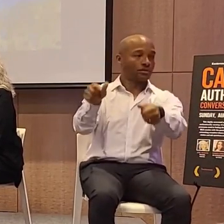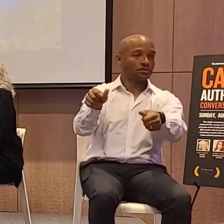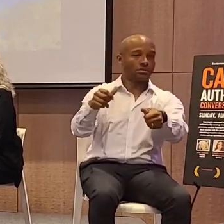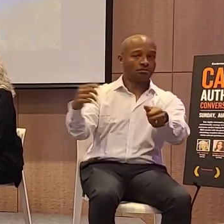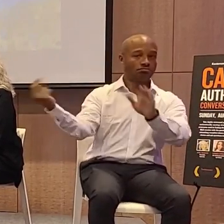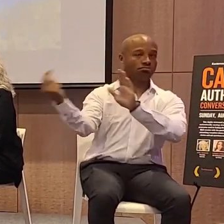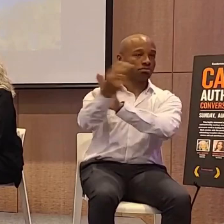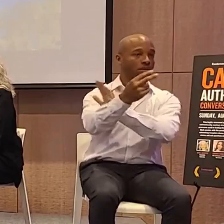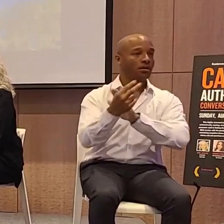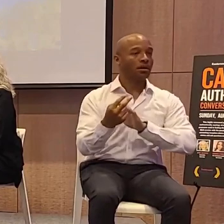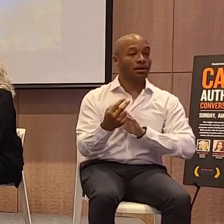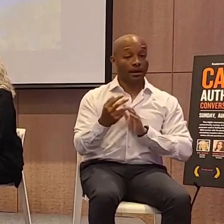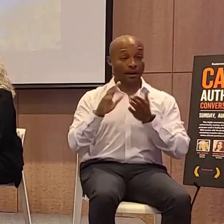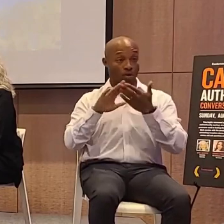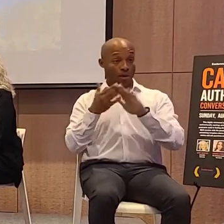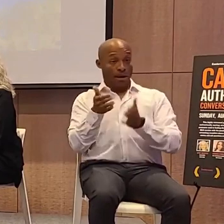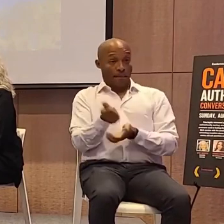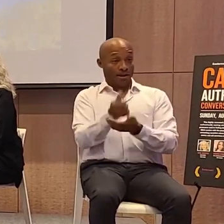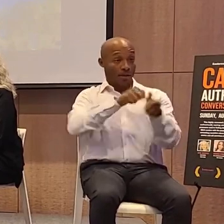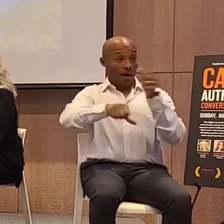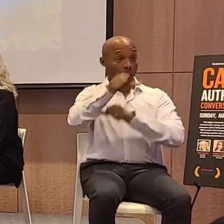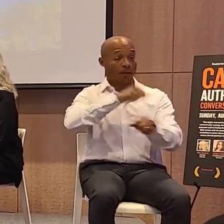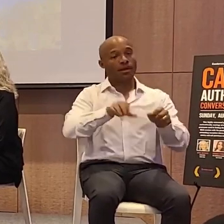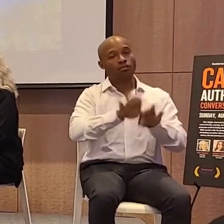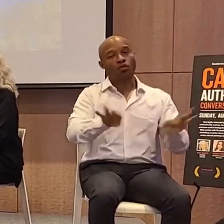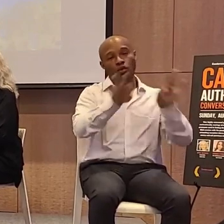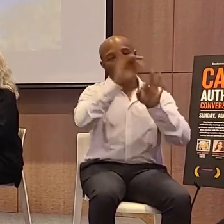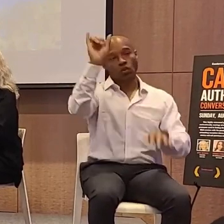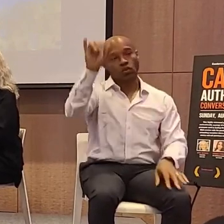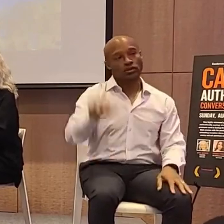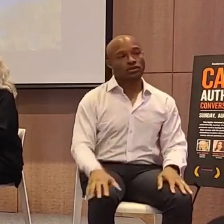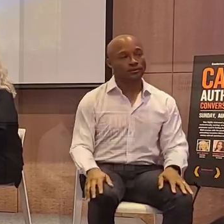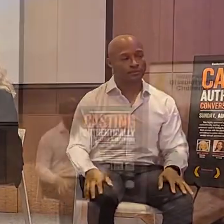like that's important too. So that's my spiel.